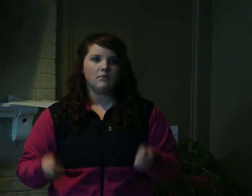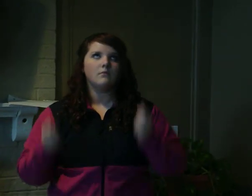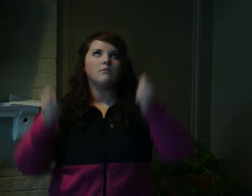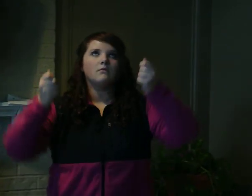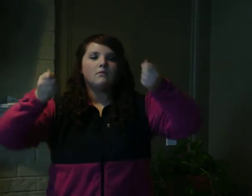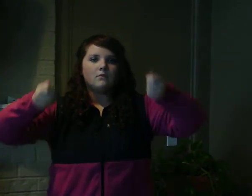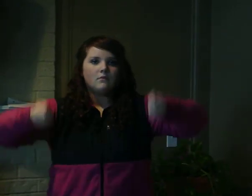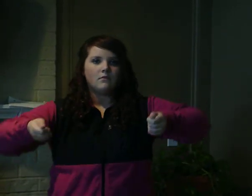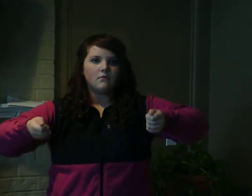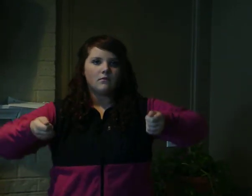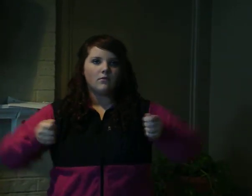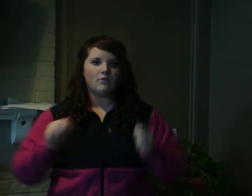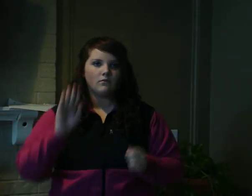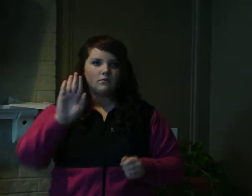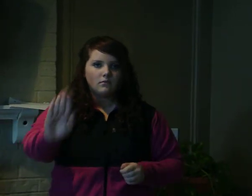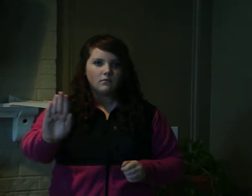Thank you.